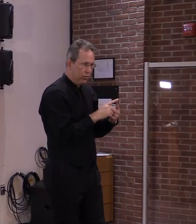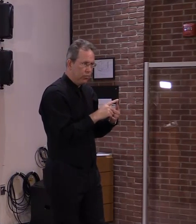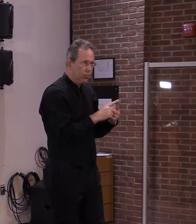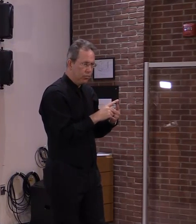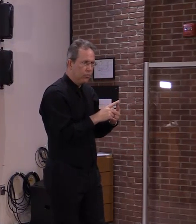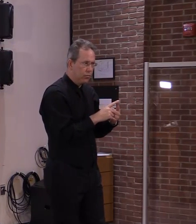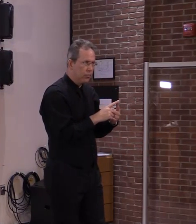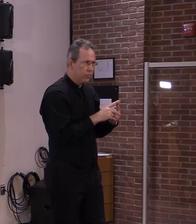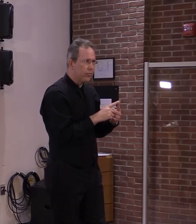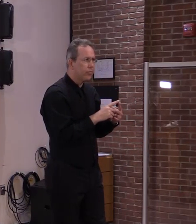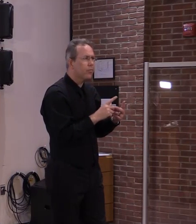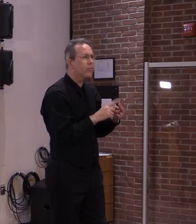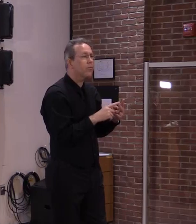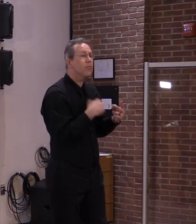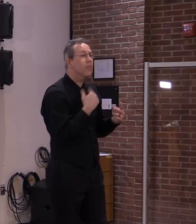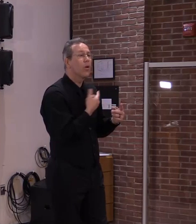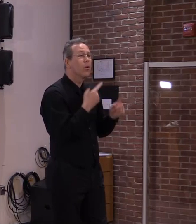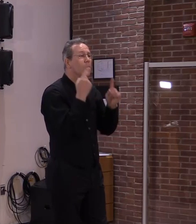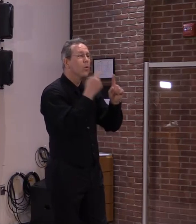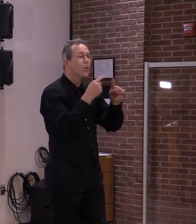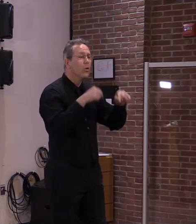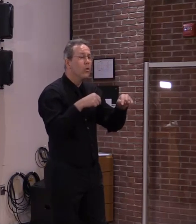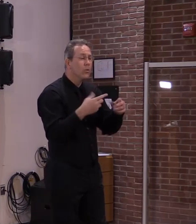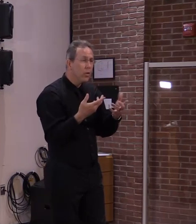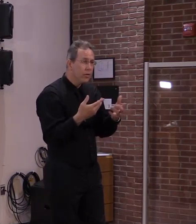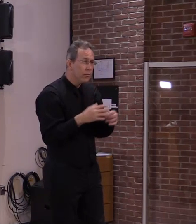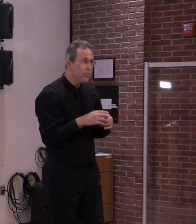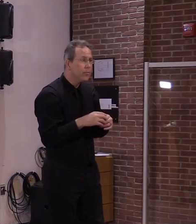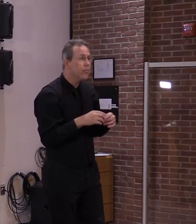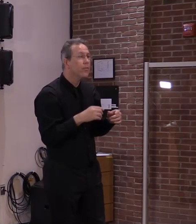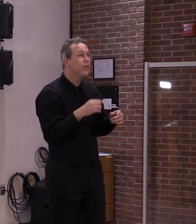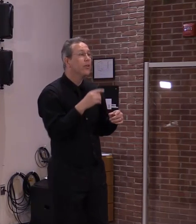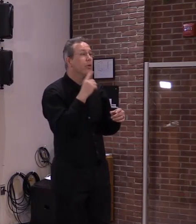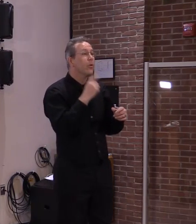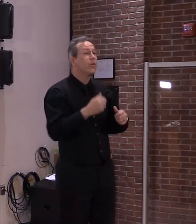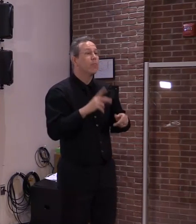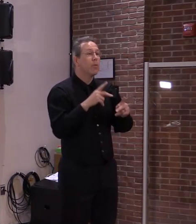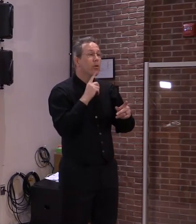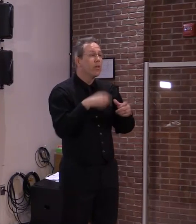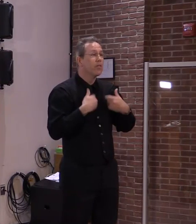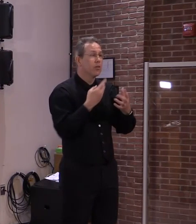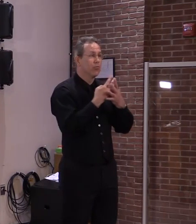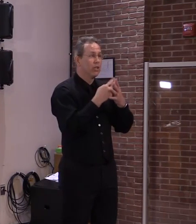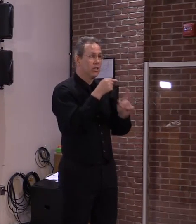every person in the Department of Corrections done by April 19th.